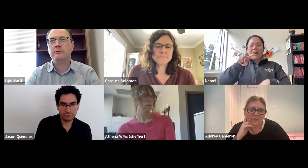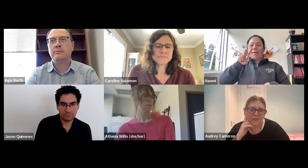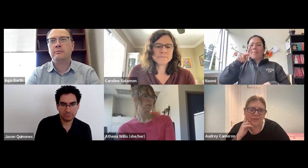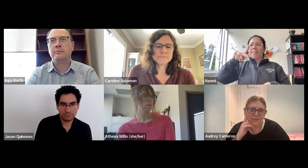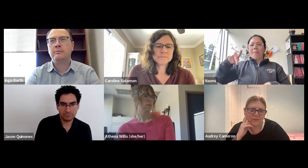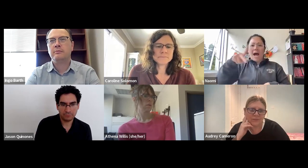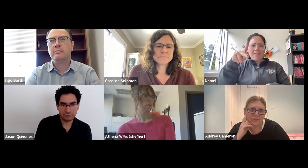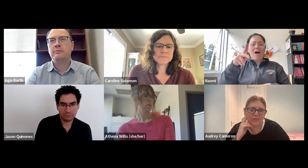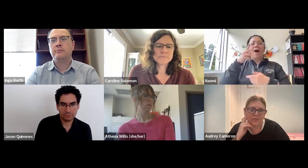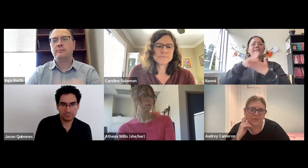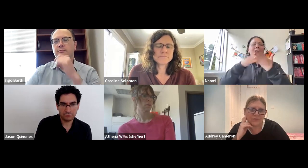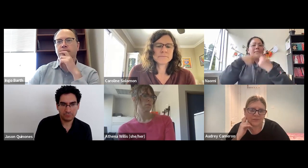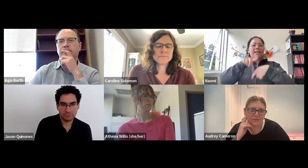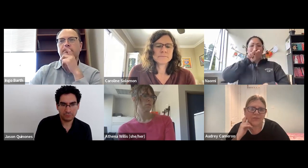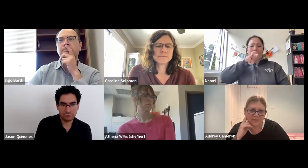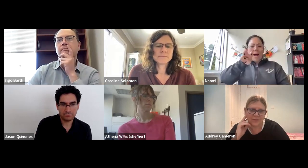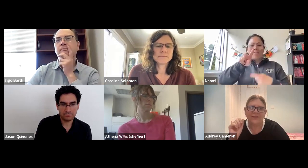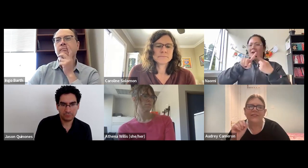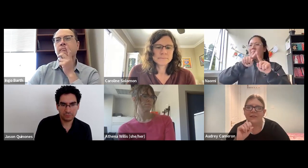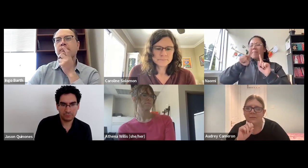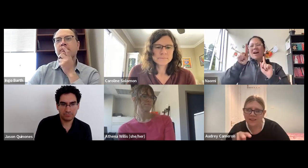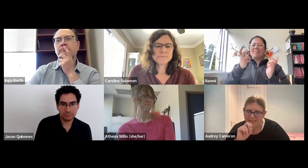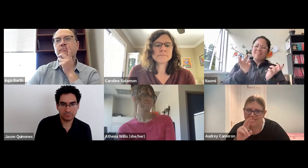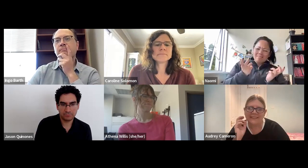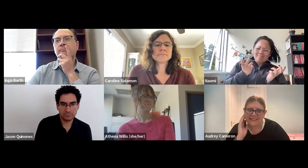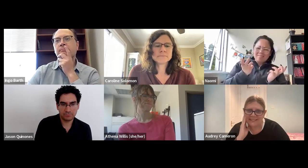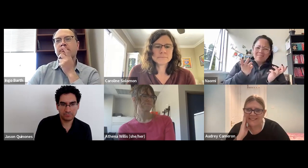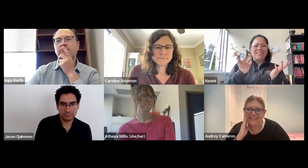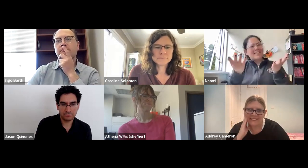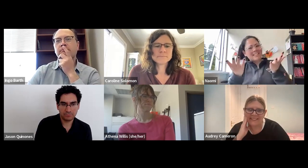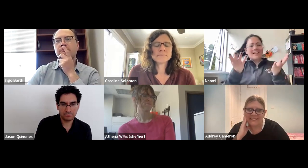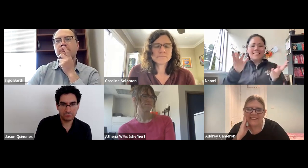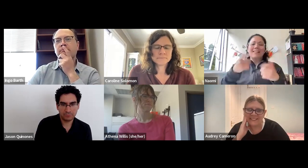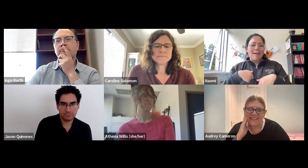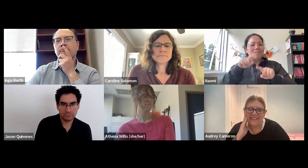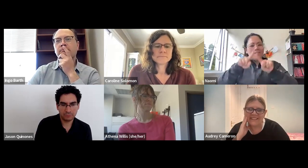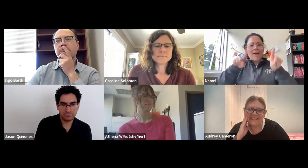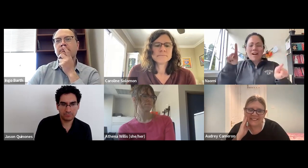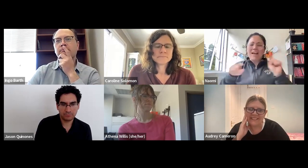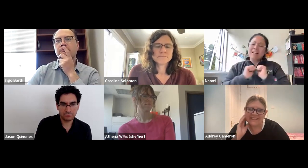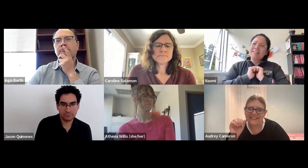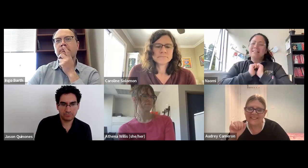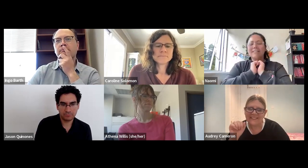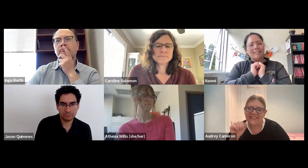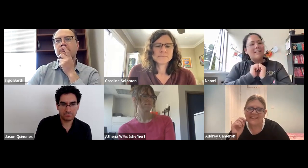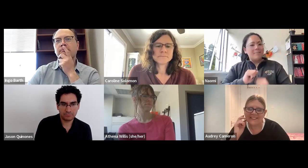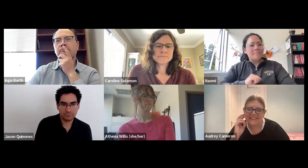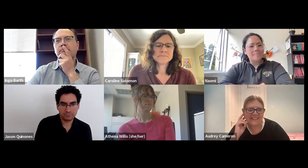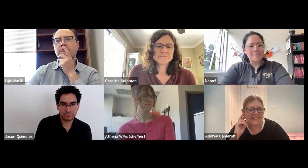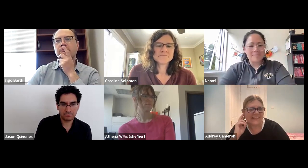or programming languages, excuse me. Things like Python, you see signs like this, but again, that's not really conceptually accurate. So yeah, right there,